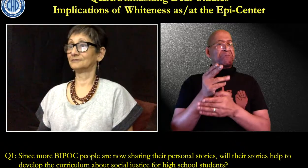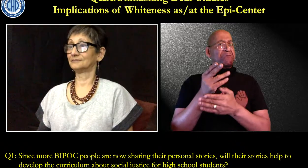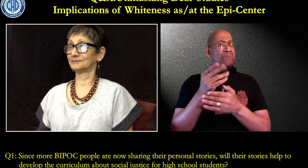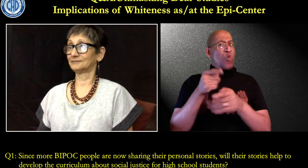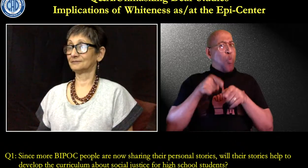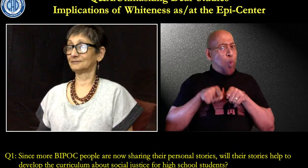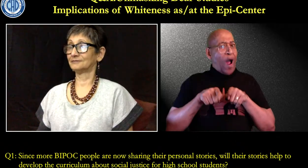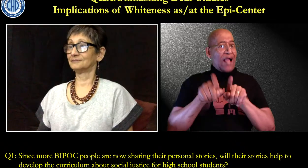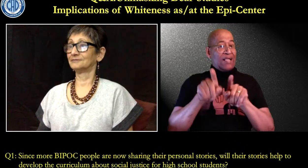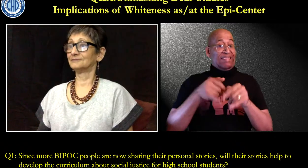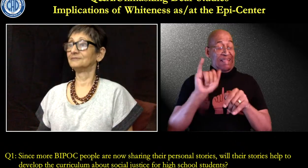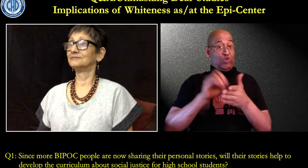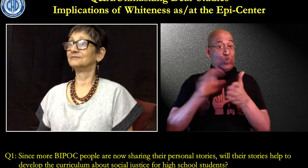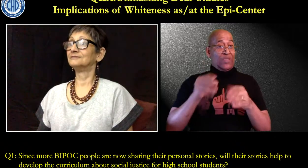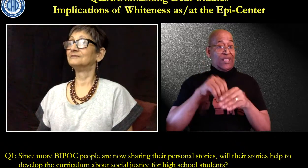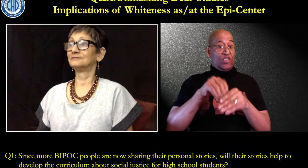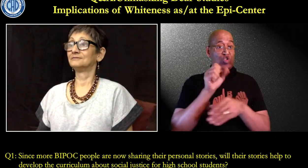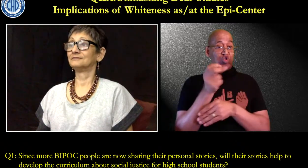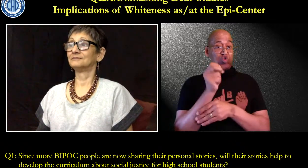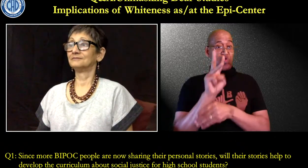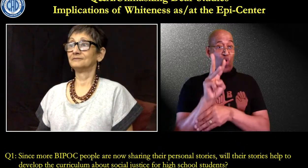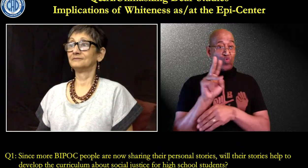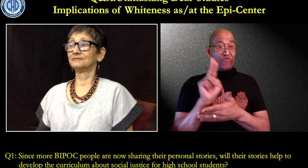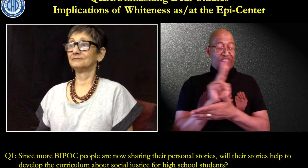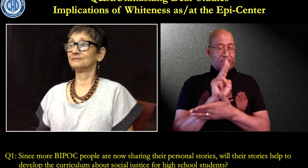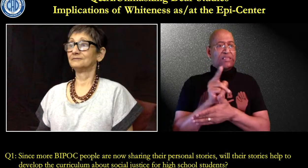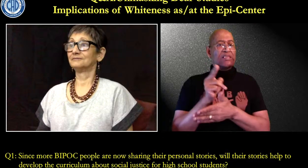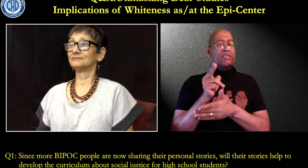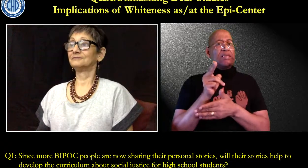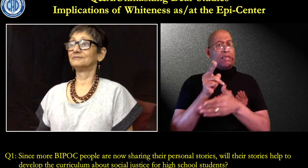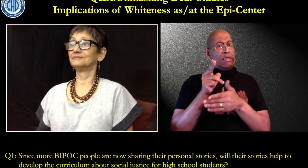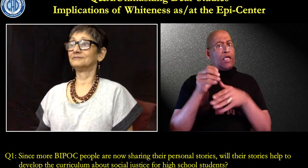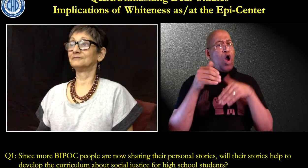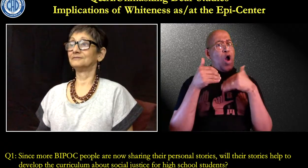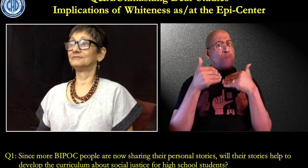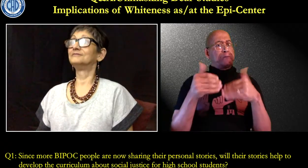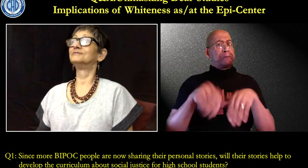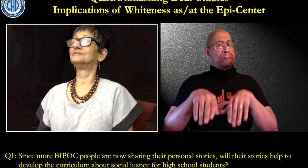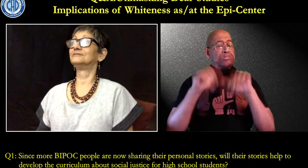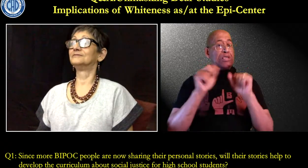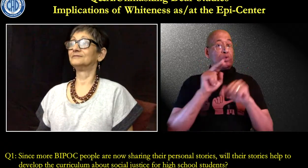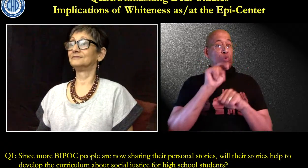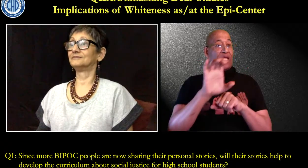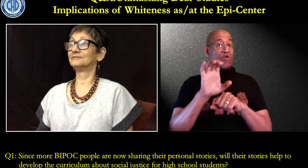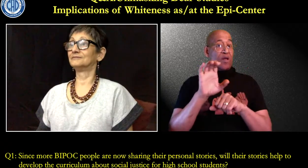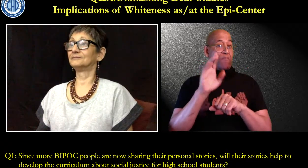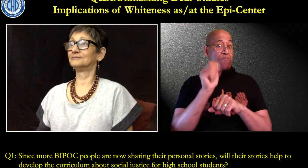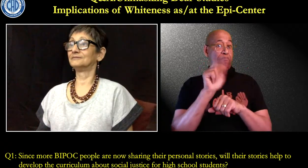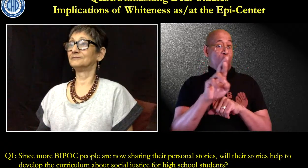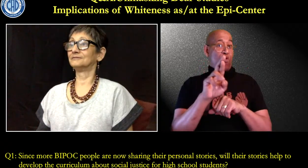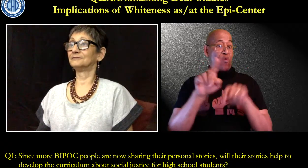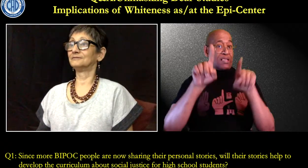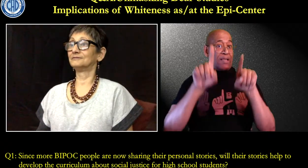1889. And then the university, Shaw University, was born, was introduced.